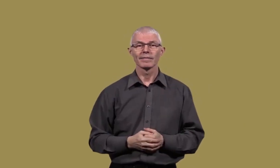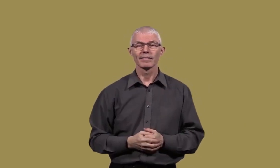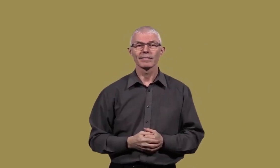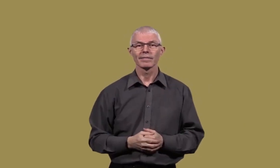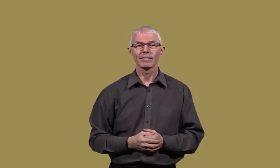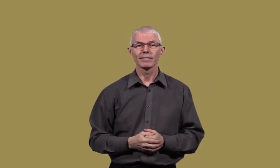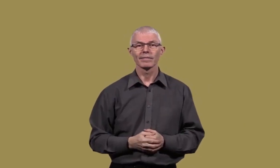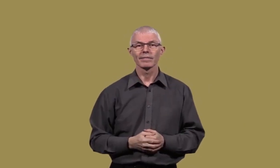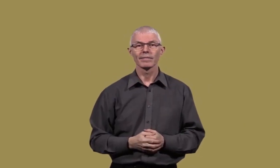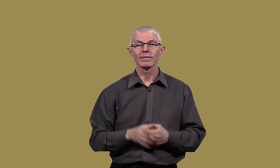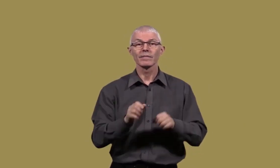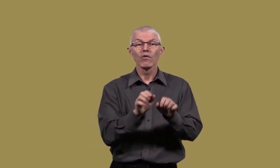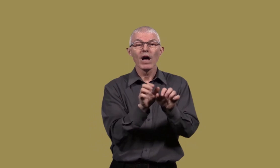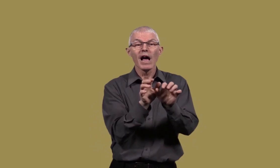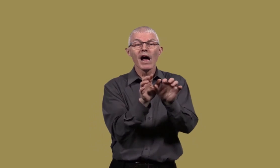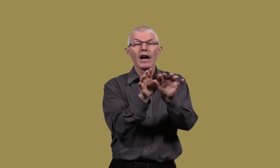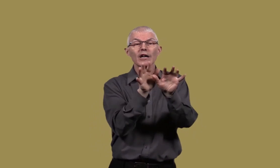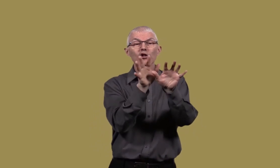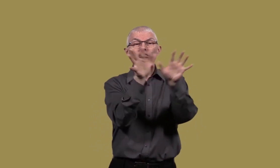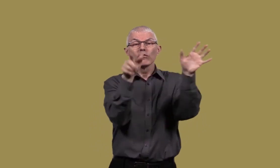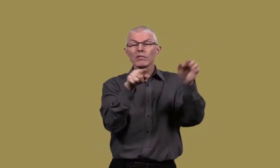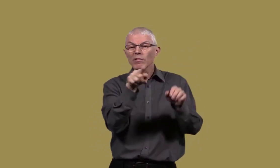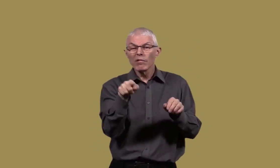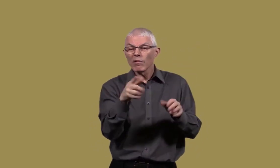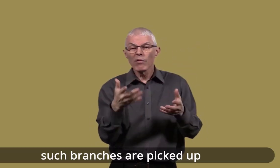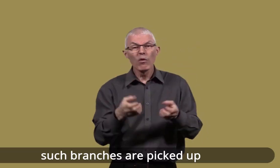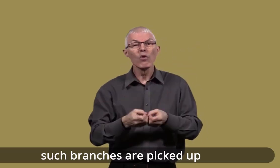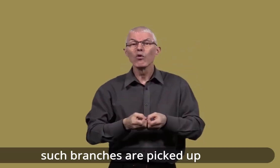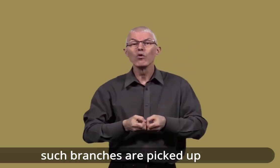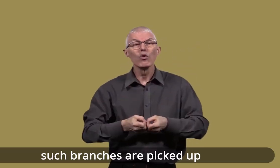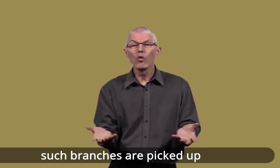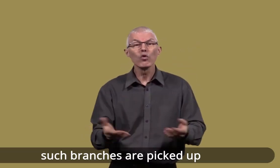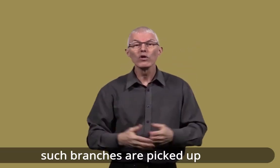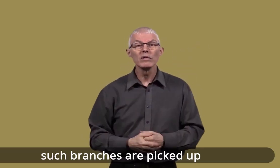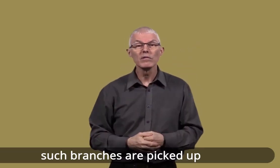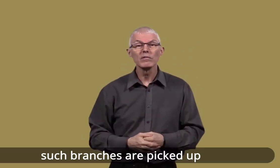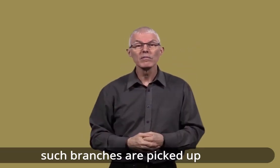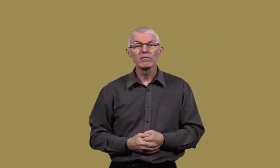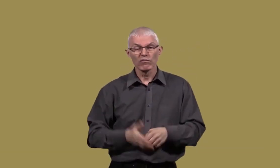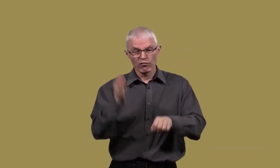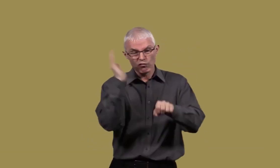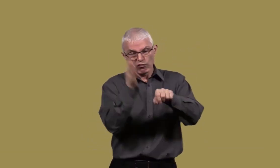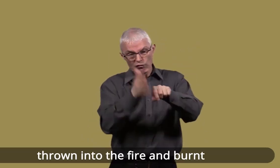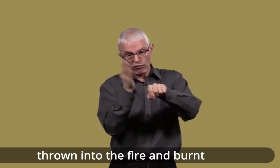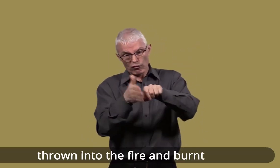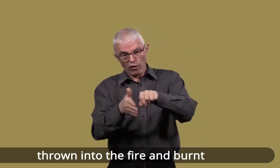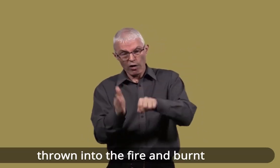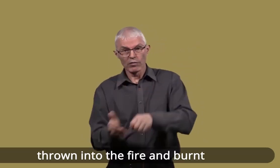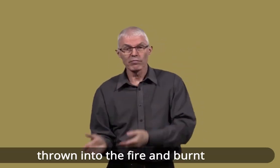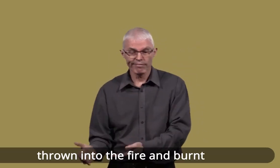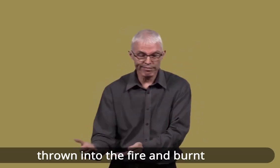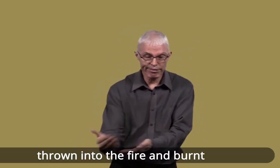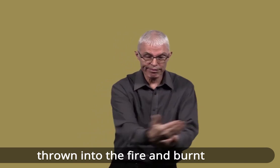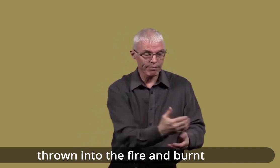If you do not remain in me, such branches are picked up, thrown into the fire,